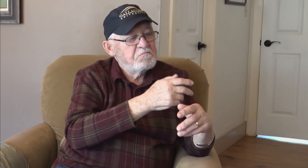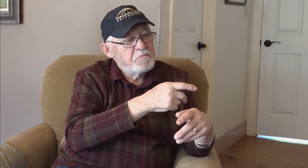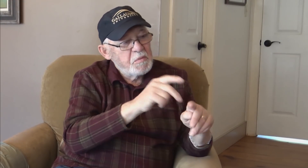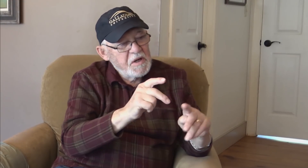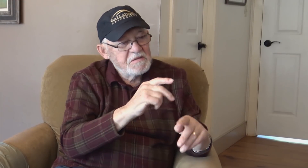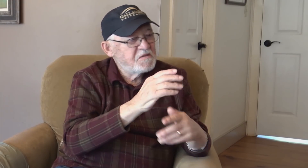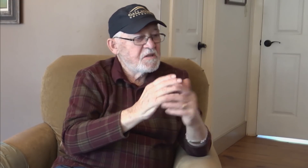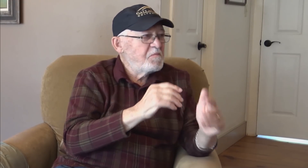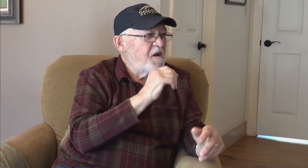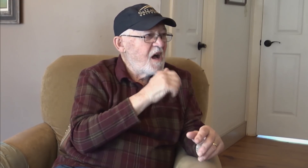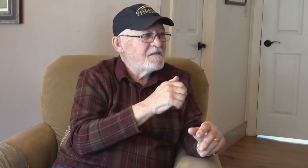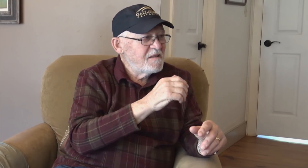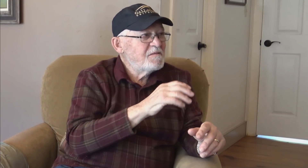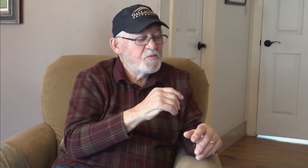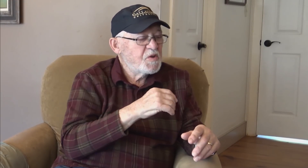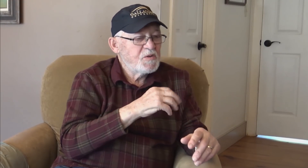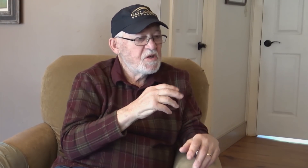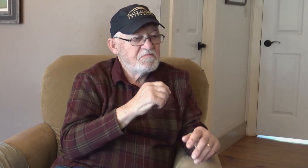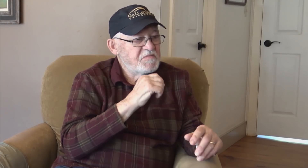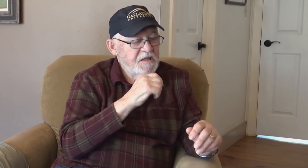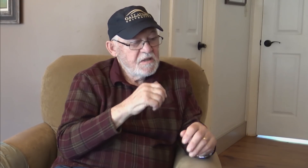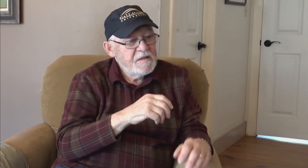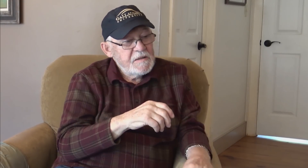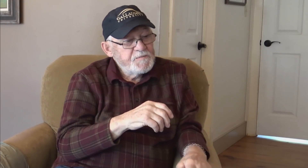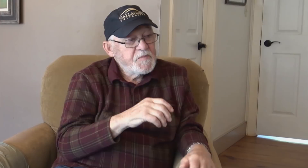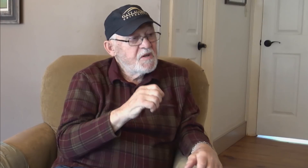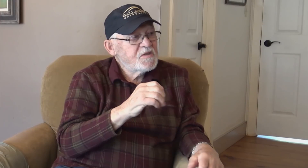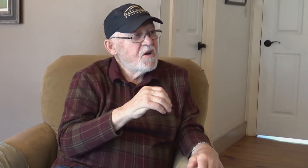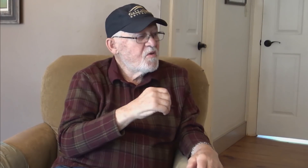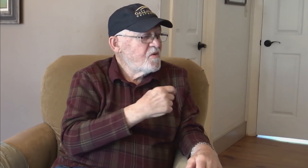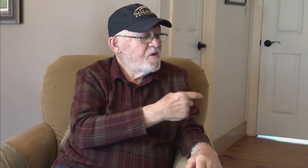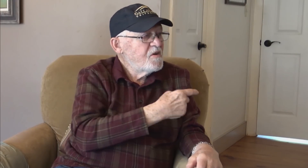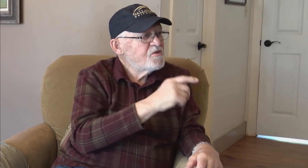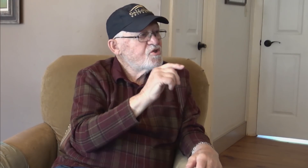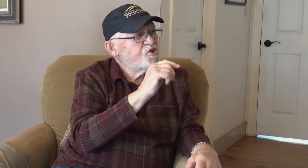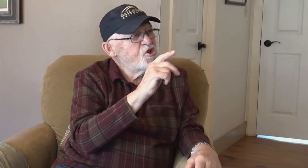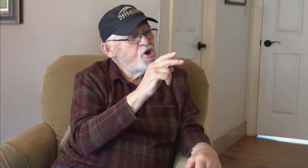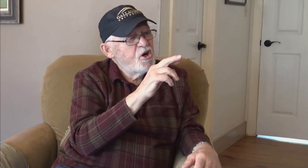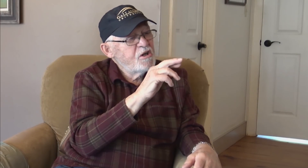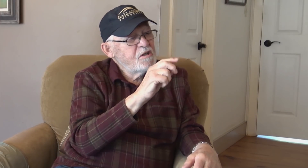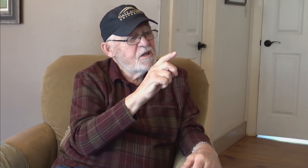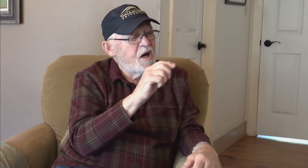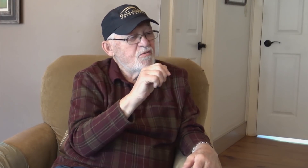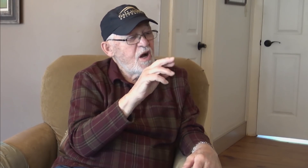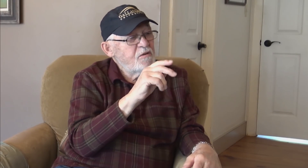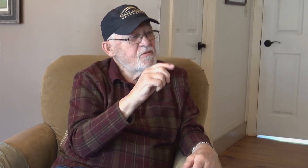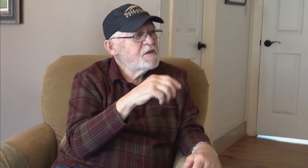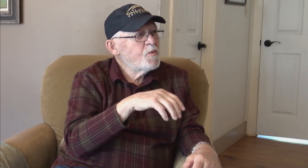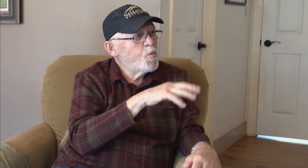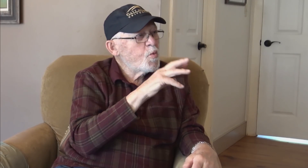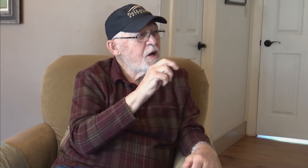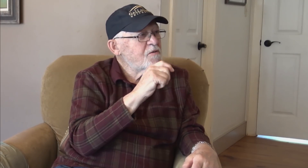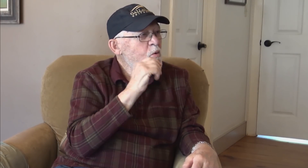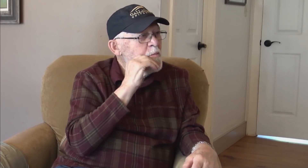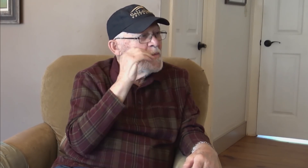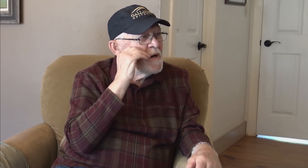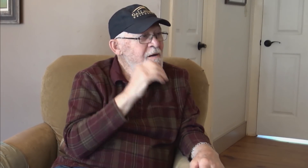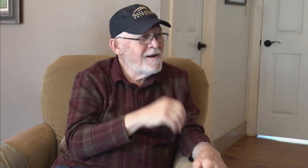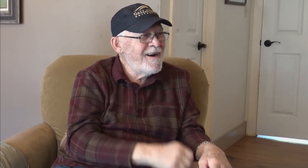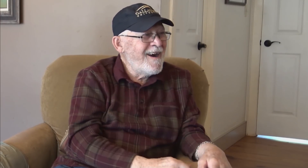campus. And some people were allowed on campus. We were one of those who were not allowed on campus.